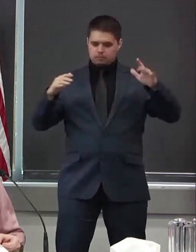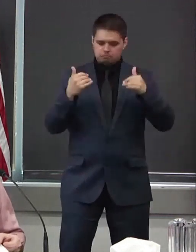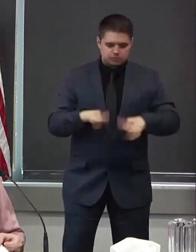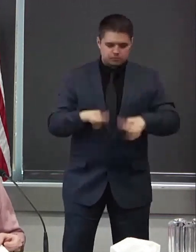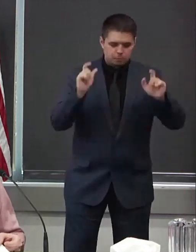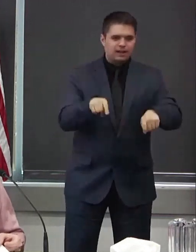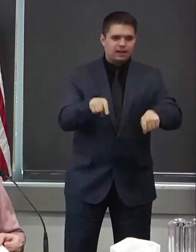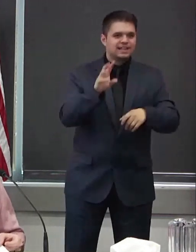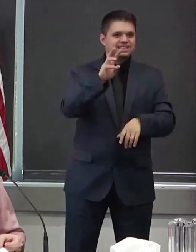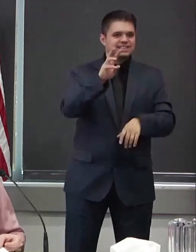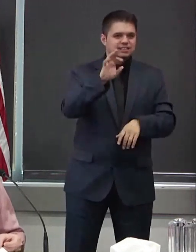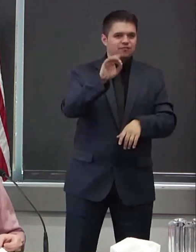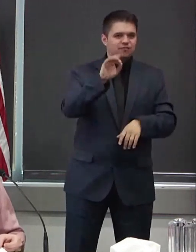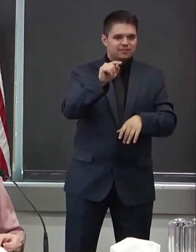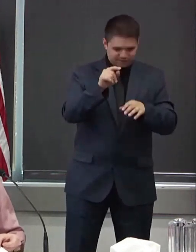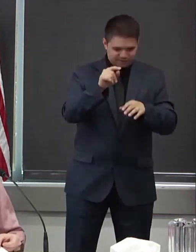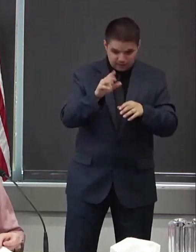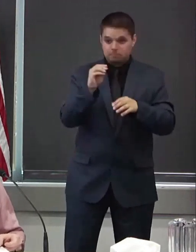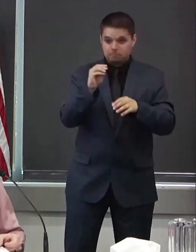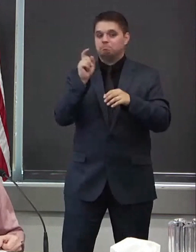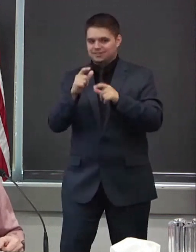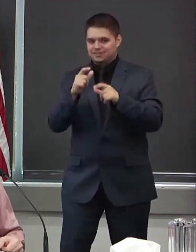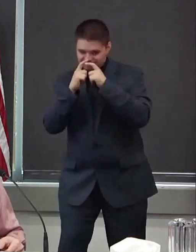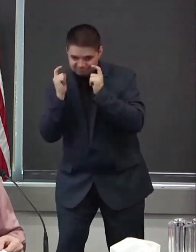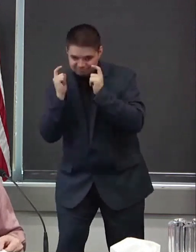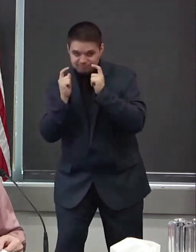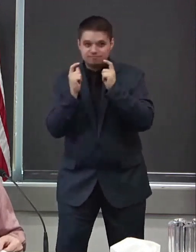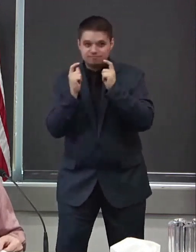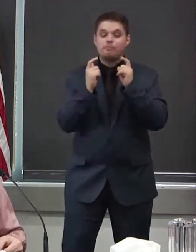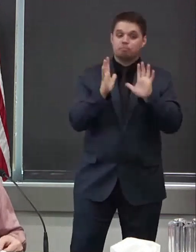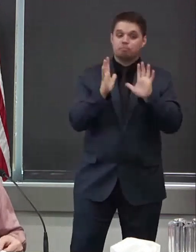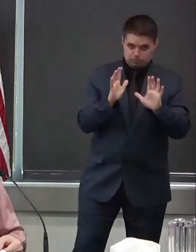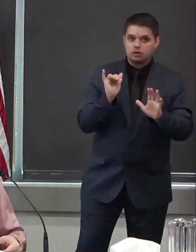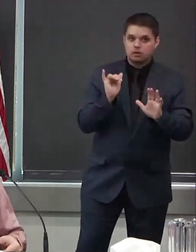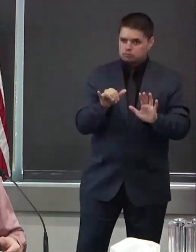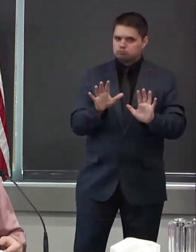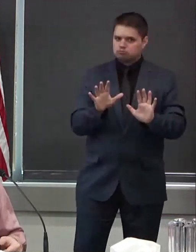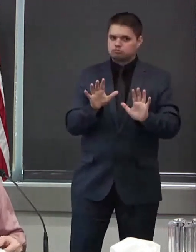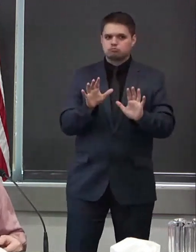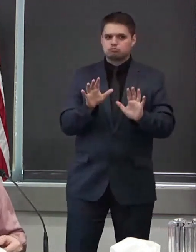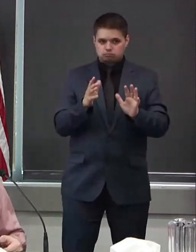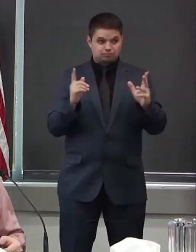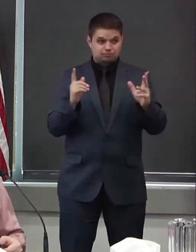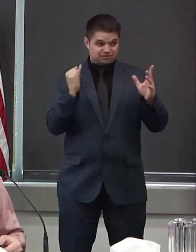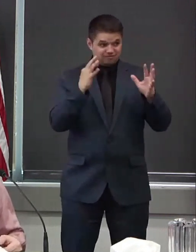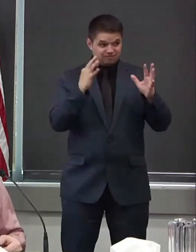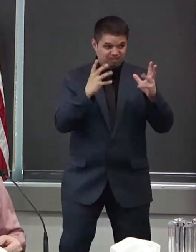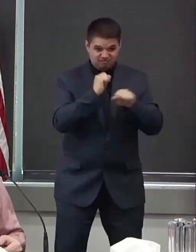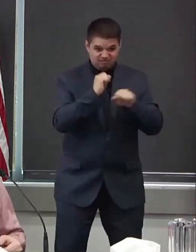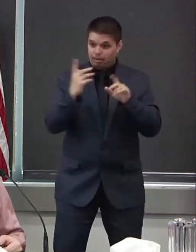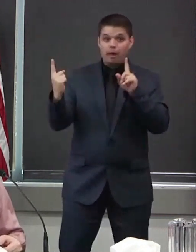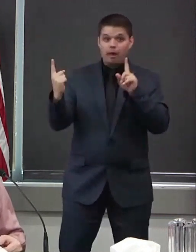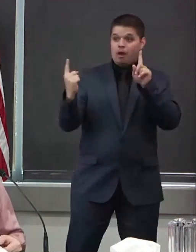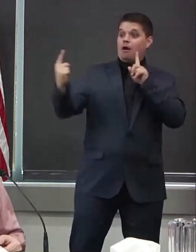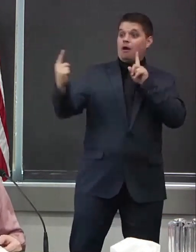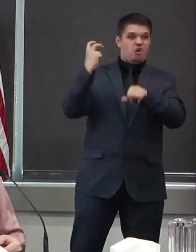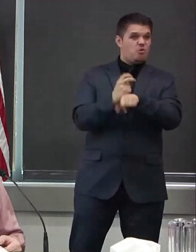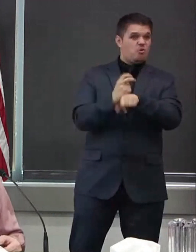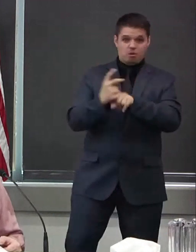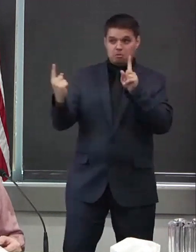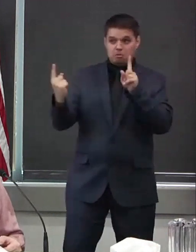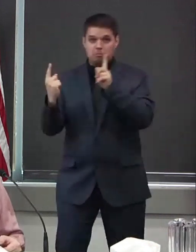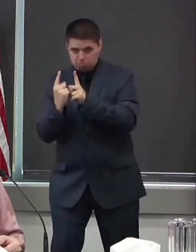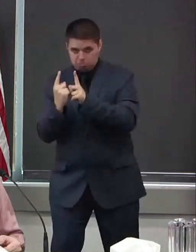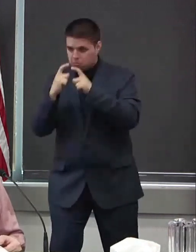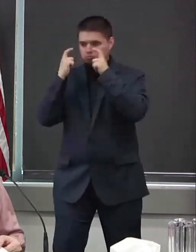their faces when possible and when physical distancing wasn't able to be maintained. As we consider the county's readiness